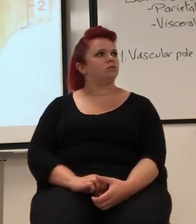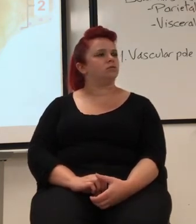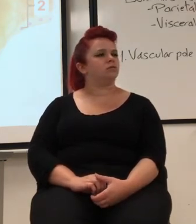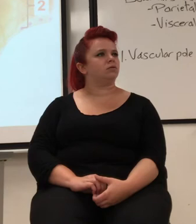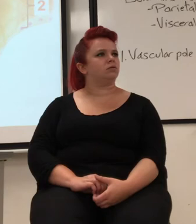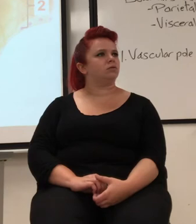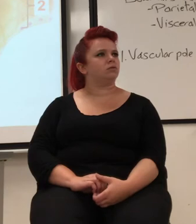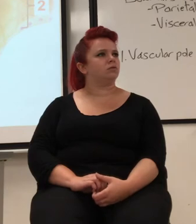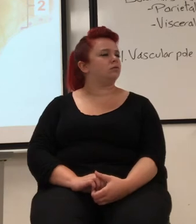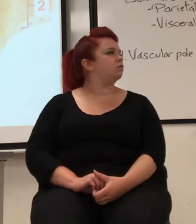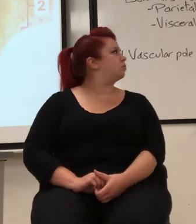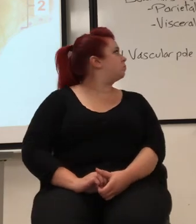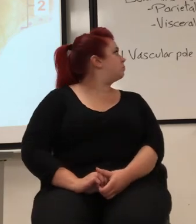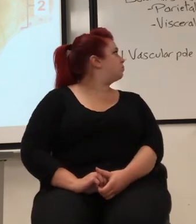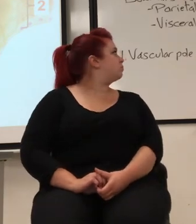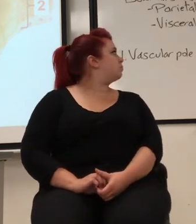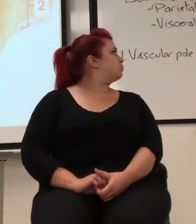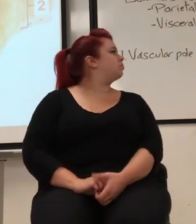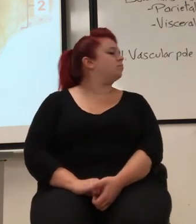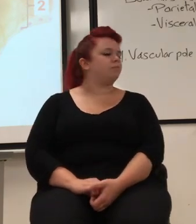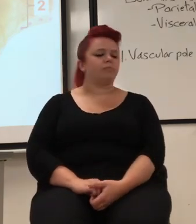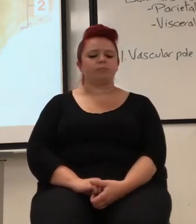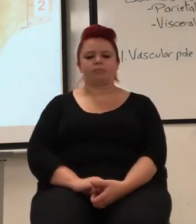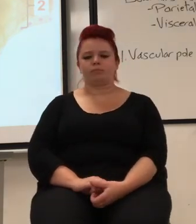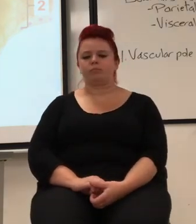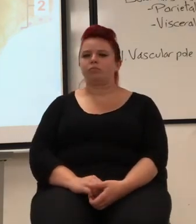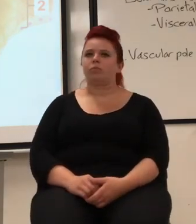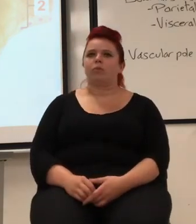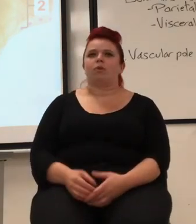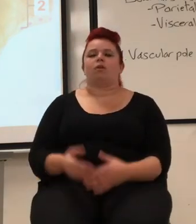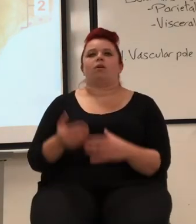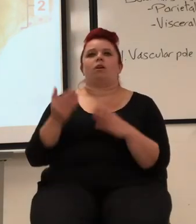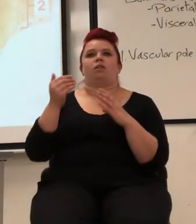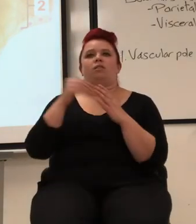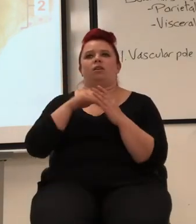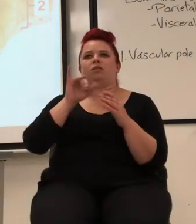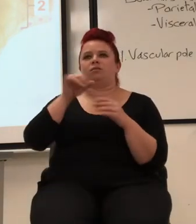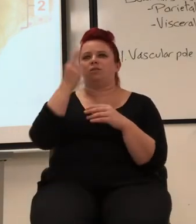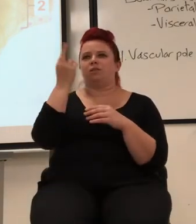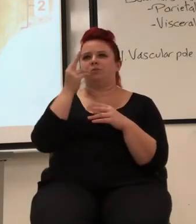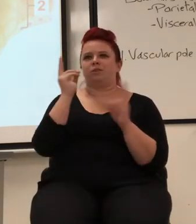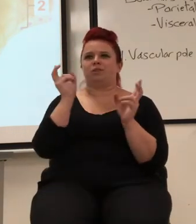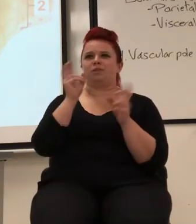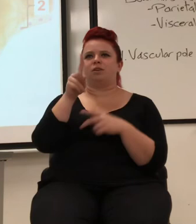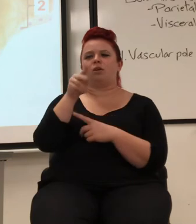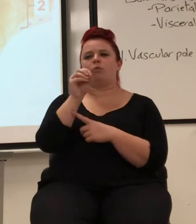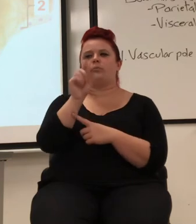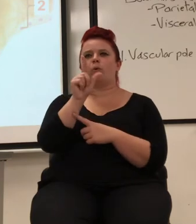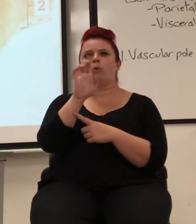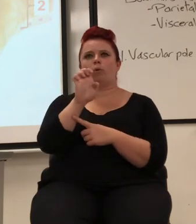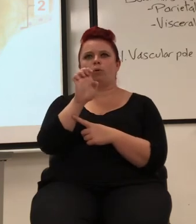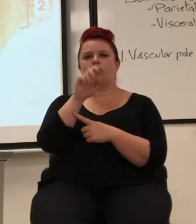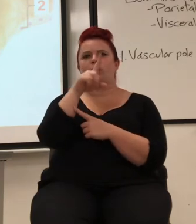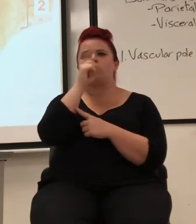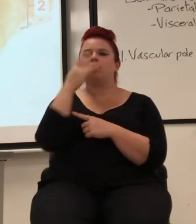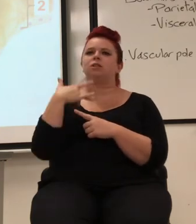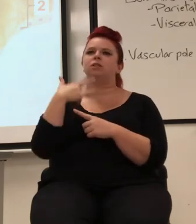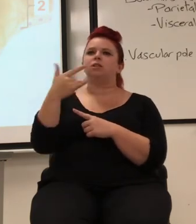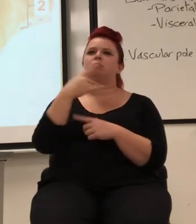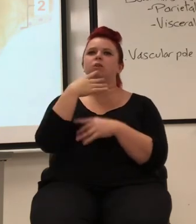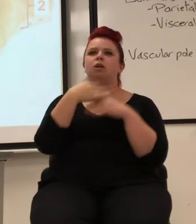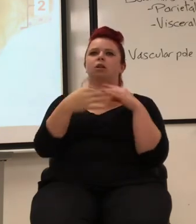a piece of the DCT. Okay, and again, this is why it's a pole, because normally blood flow